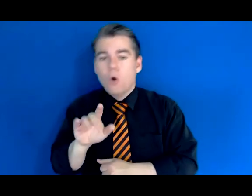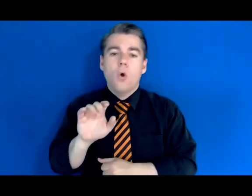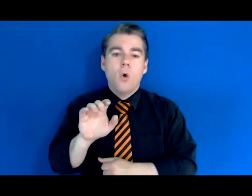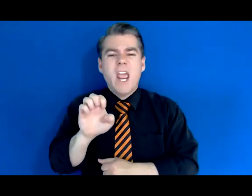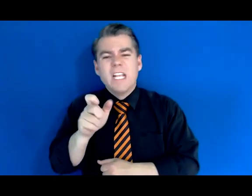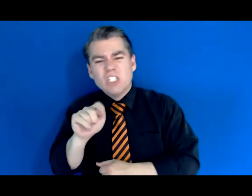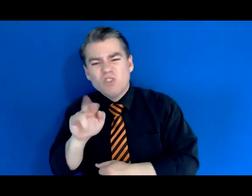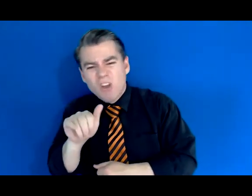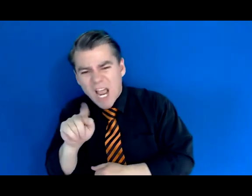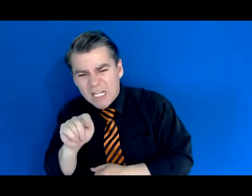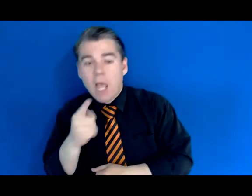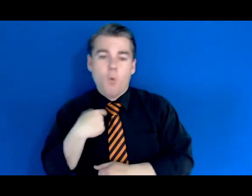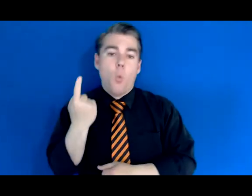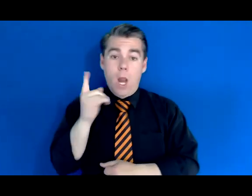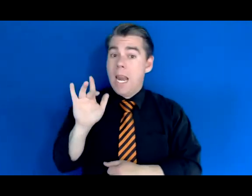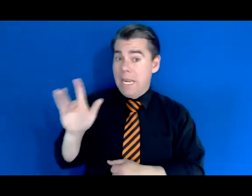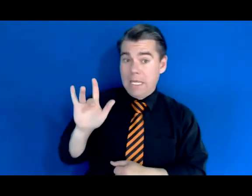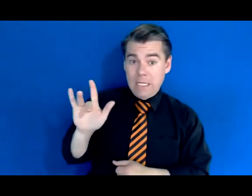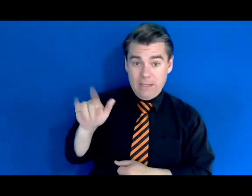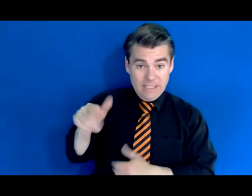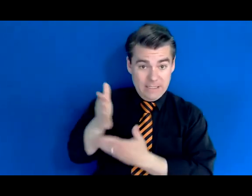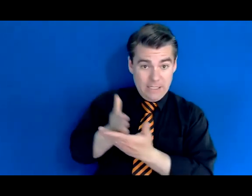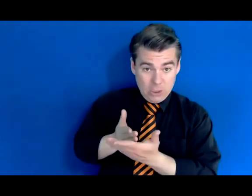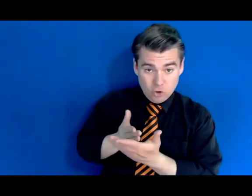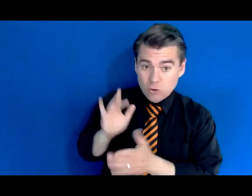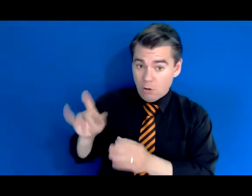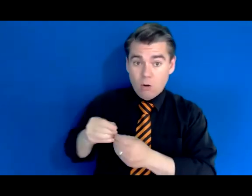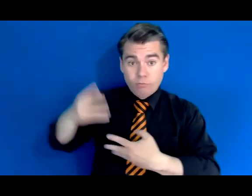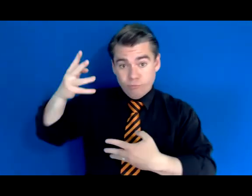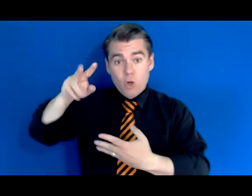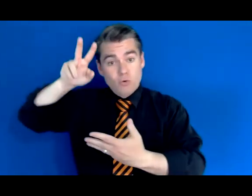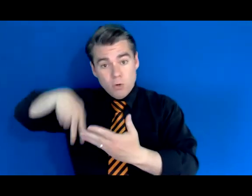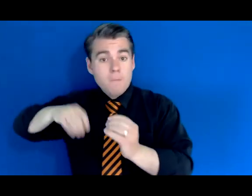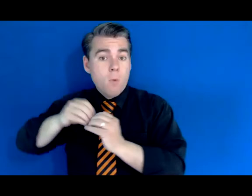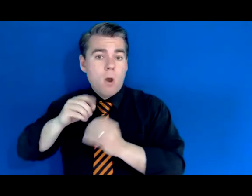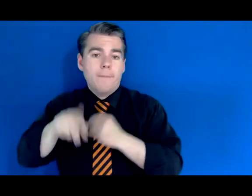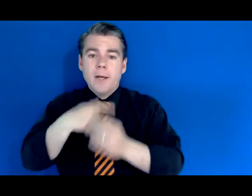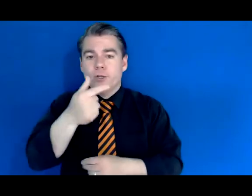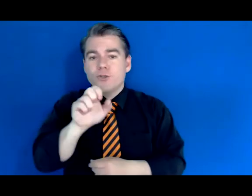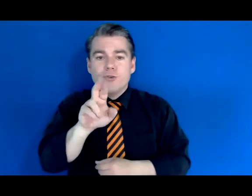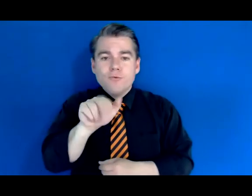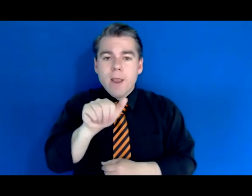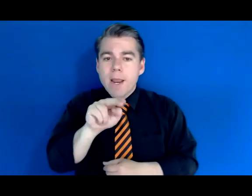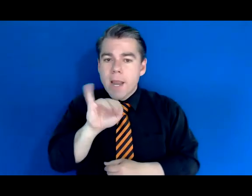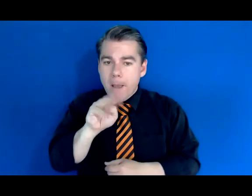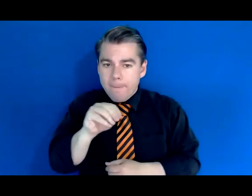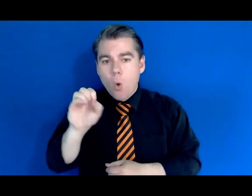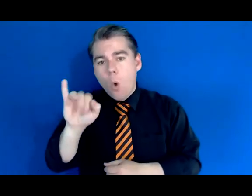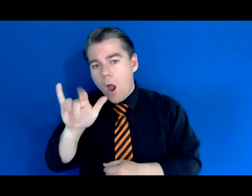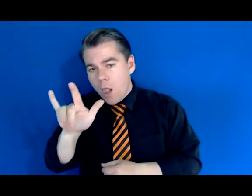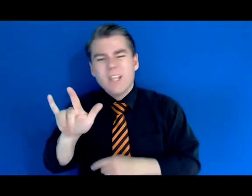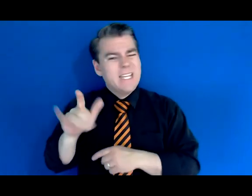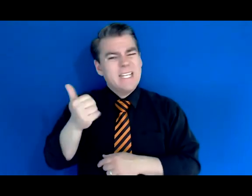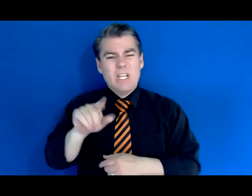on in this section, and you can learn more about the geranium oil. So this puts any real claims